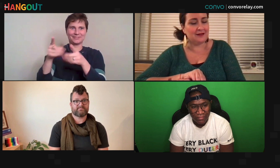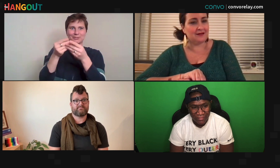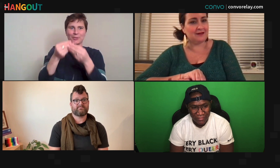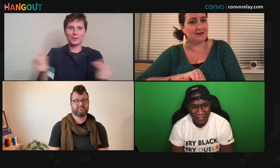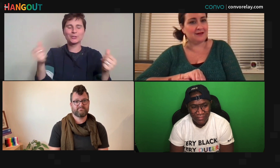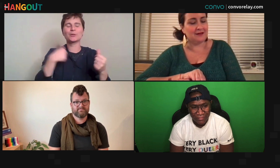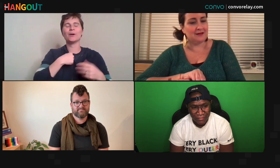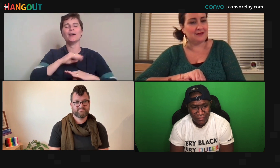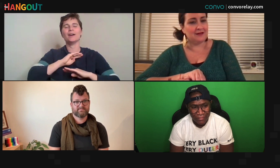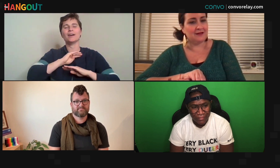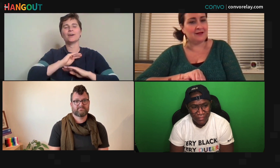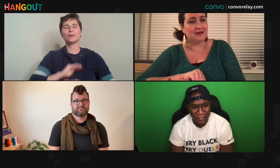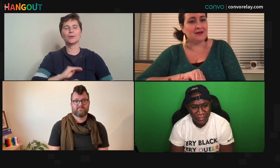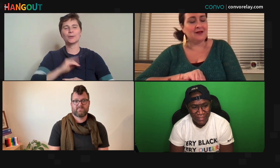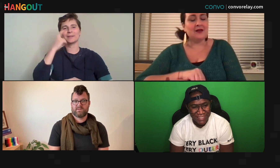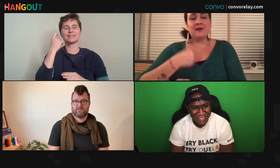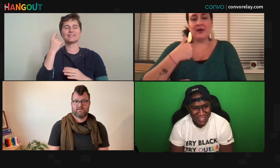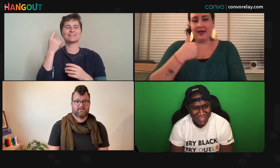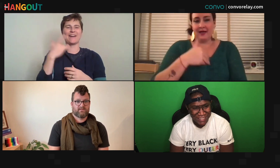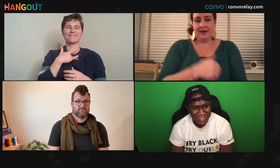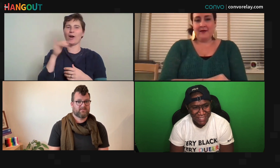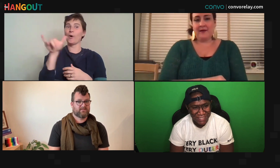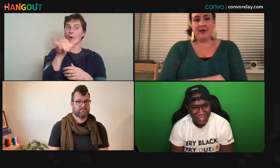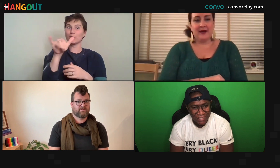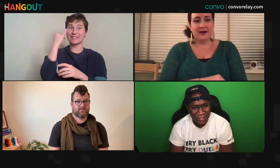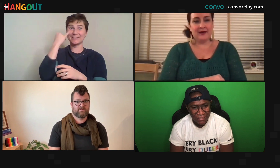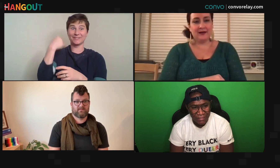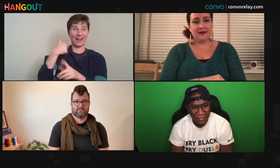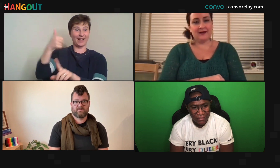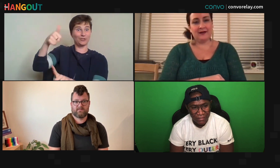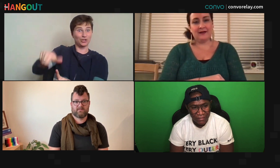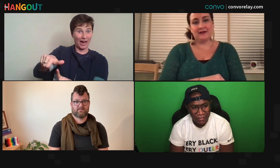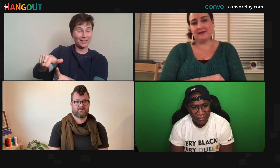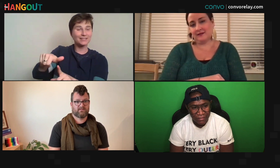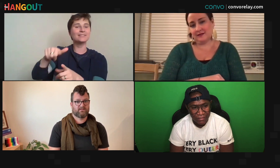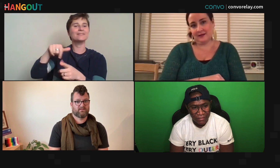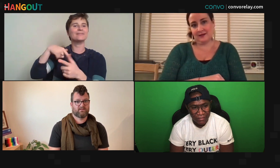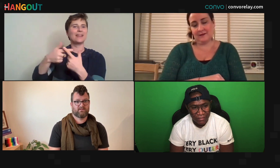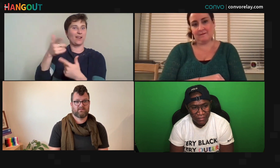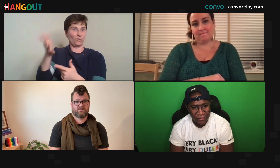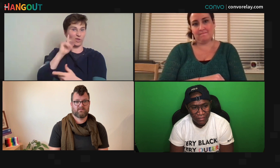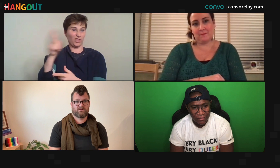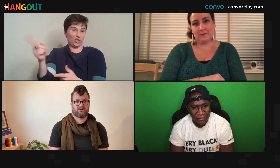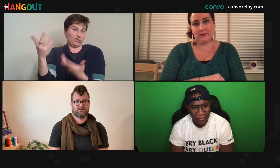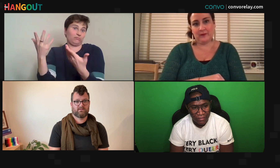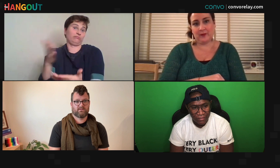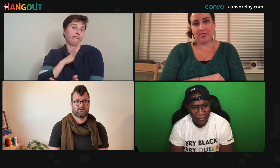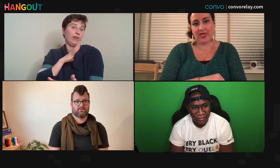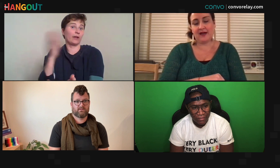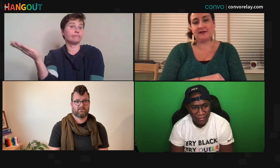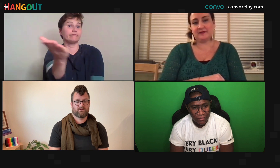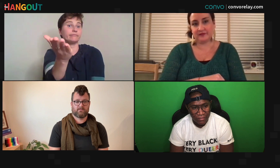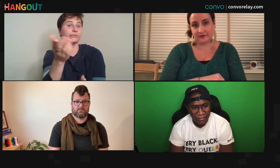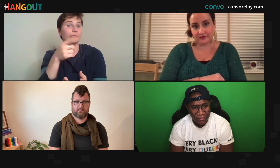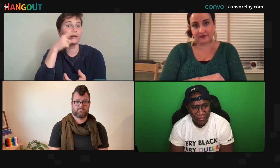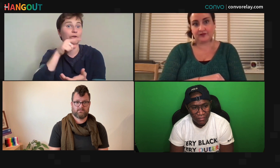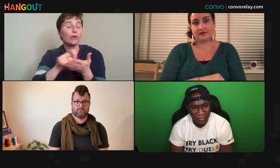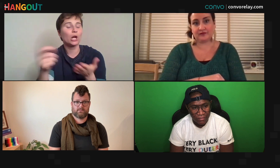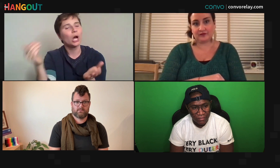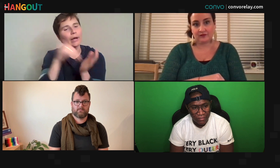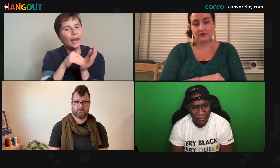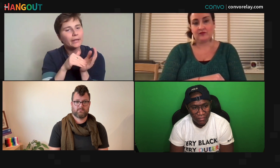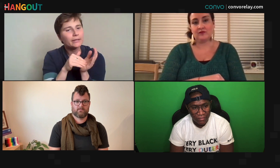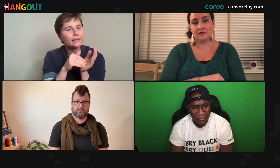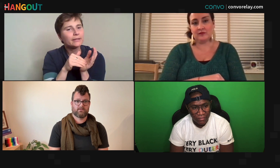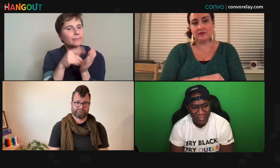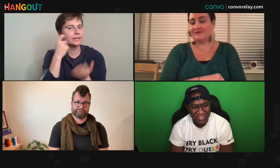became the title, and it was agreed upon as a solution. And I was so relieved because I felt like also if I had turned that down, would they just say, okay,